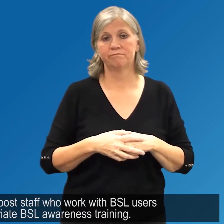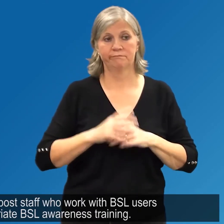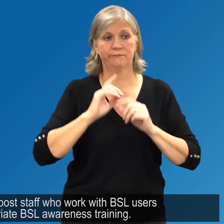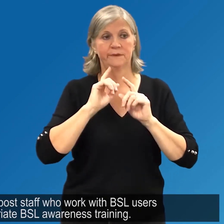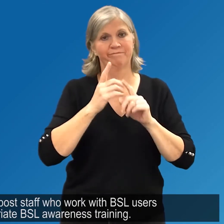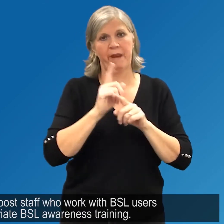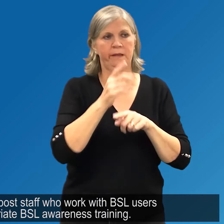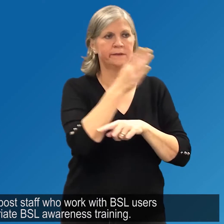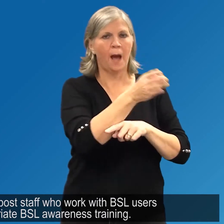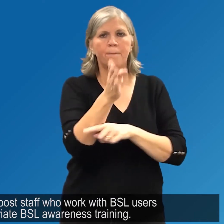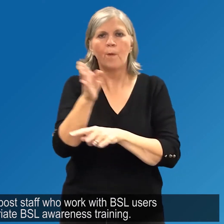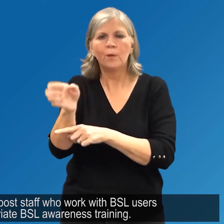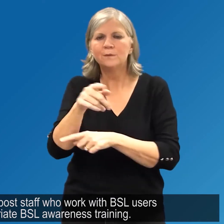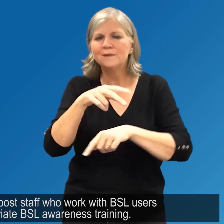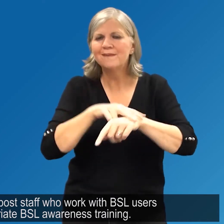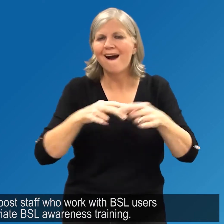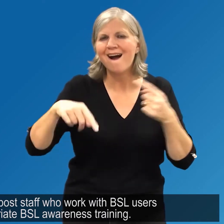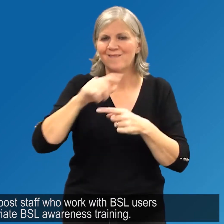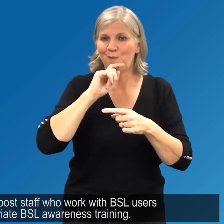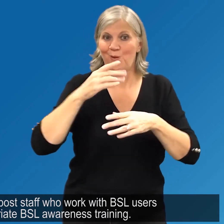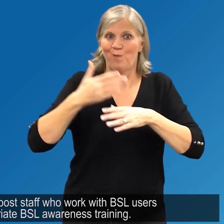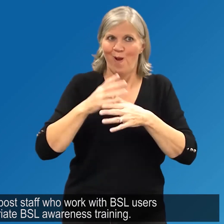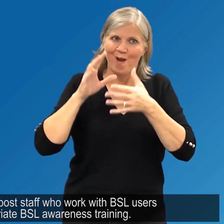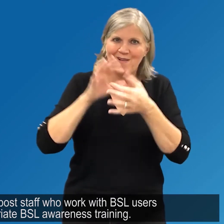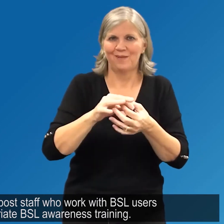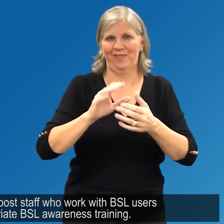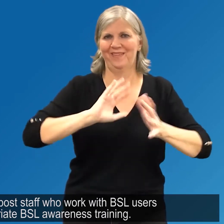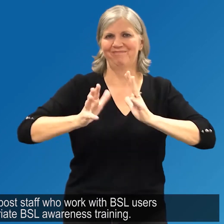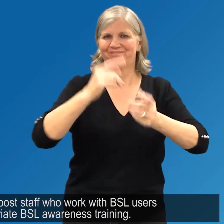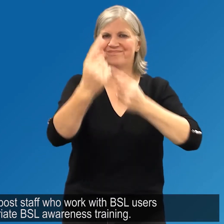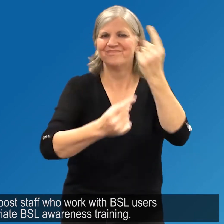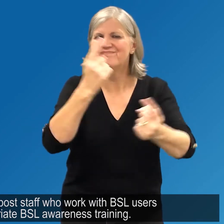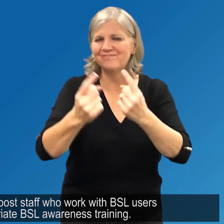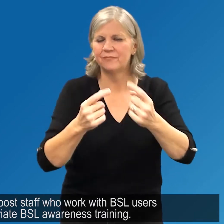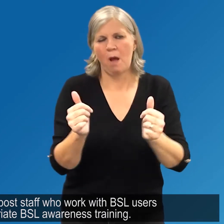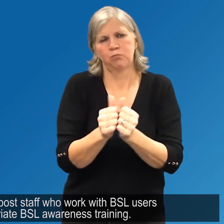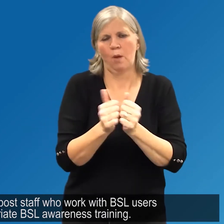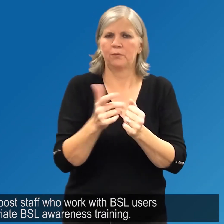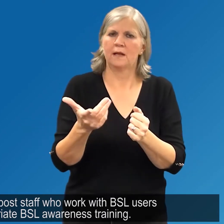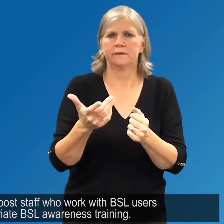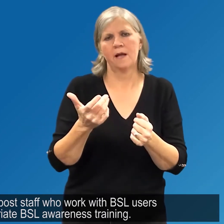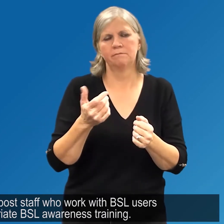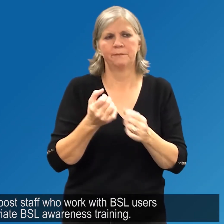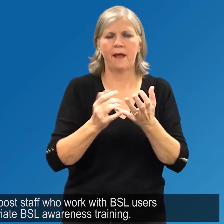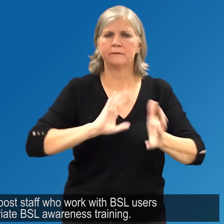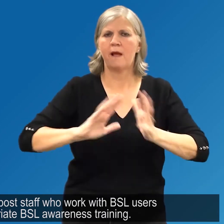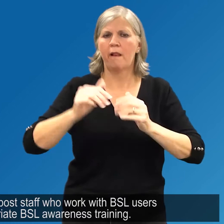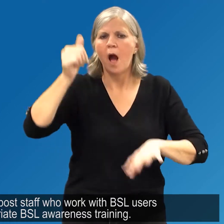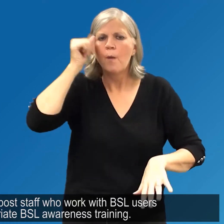Action 4. Signpost staff who work with BSL users to appropriate BSL awareness training.